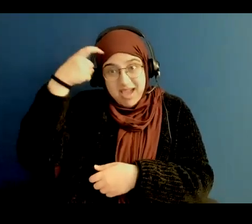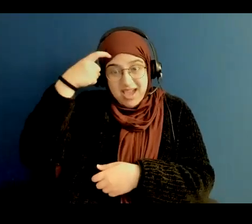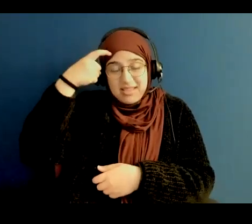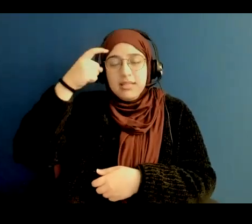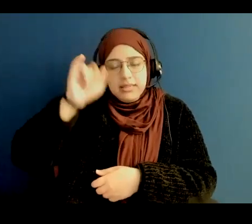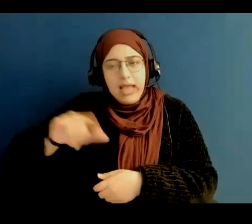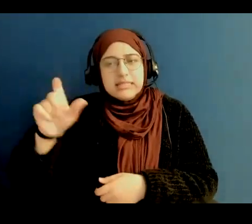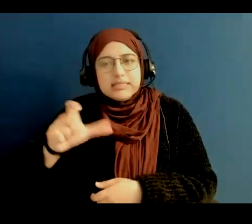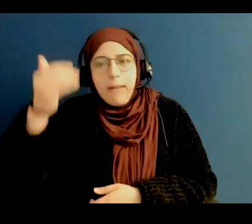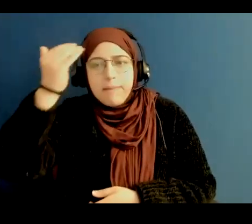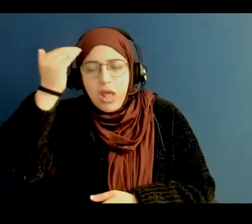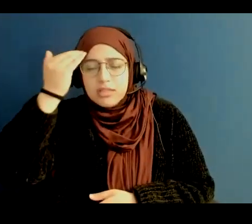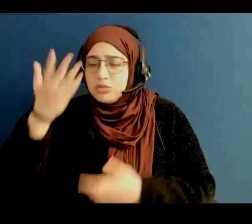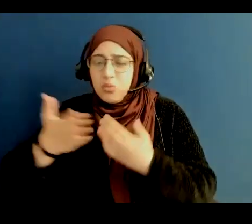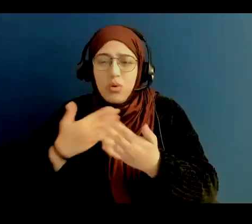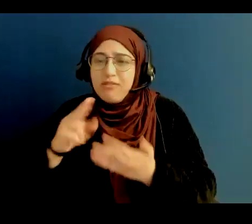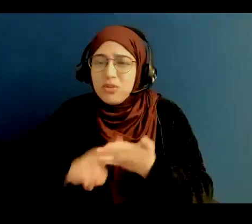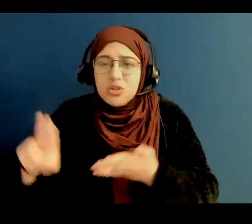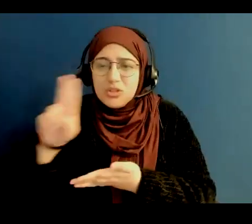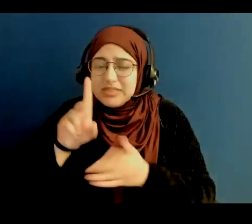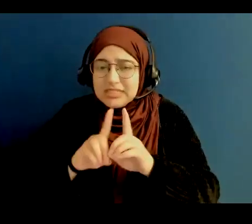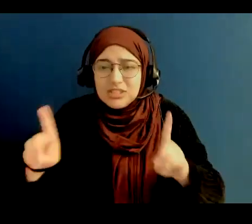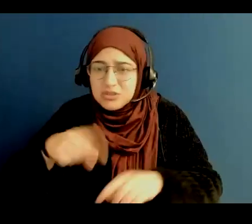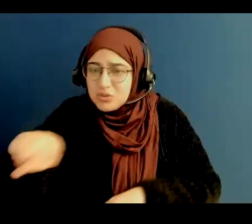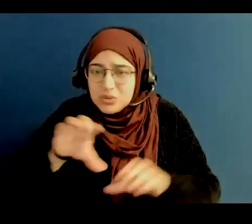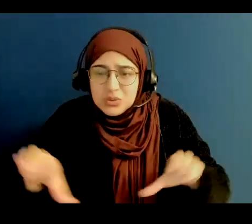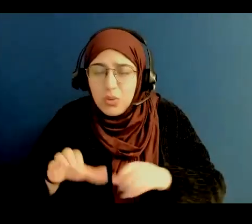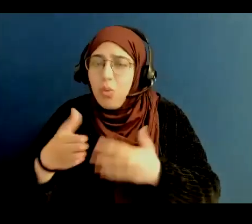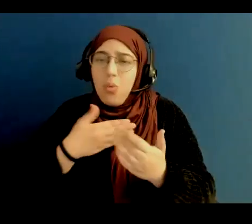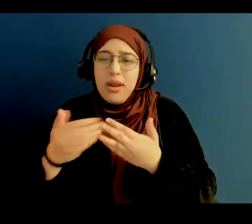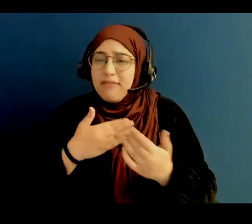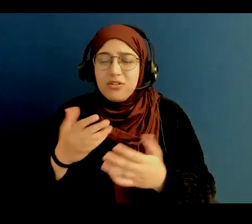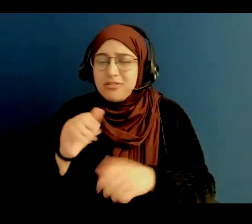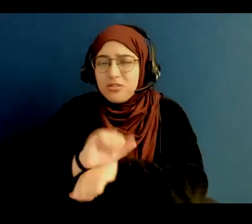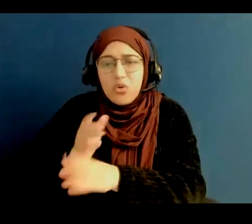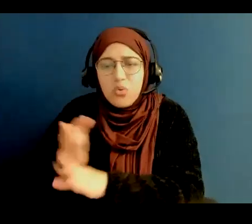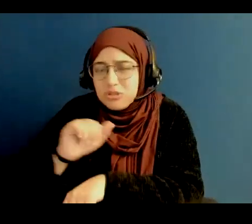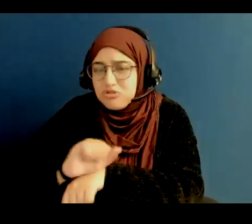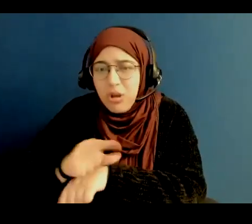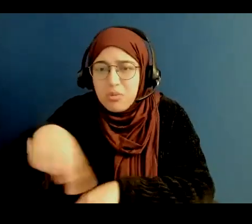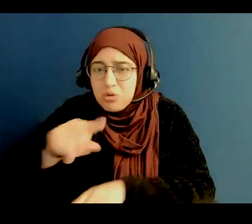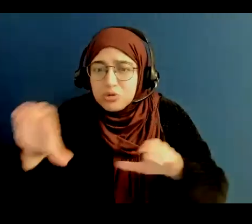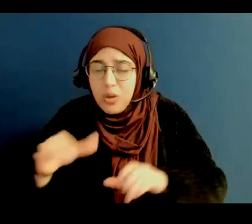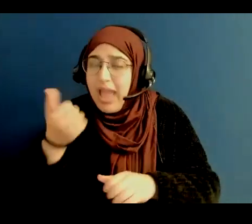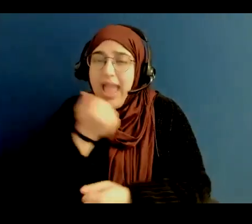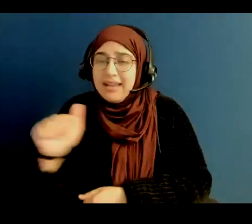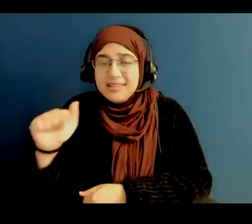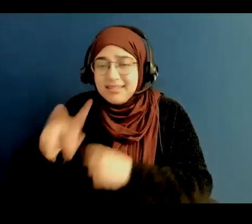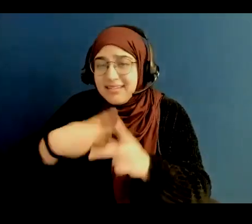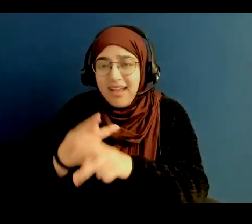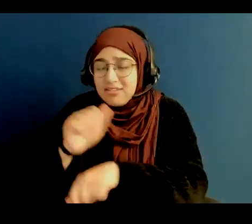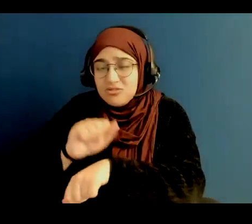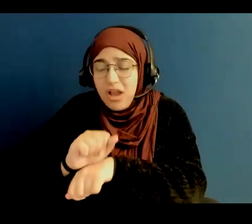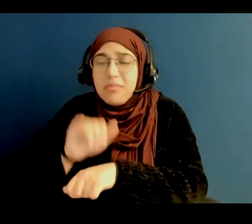university degree you're doing, or all other career jobs that you're doing, any sort of knowledge that will help you in the dunya